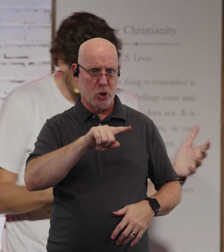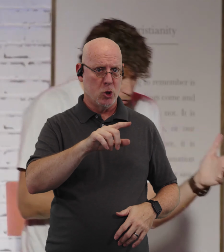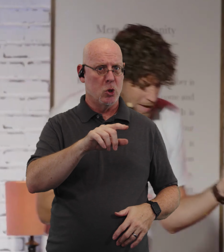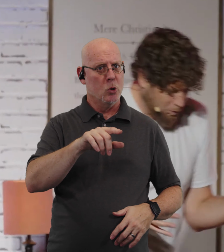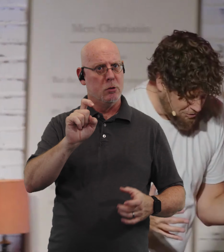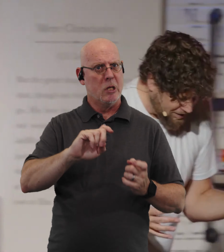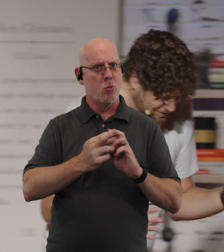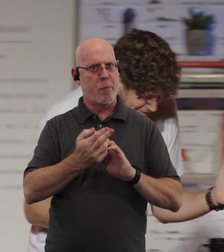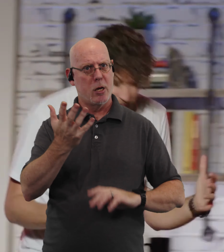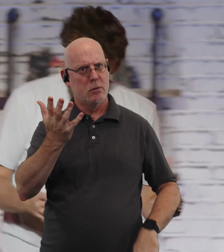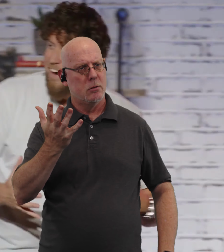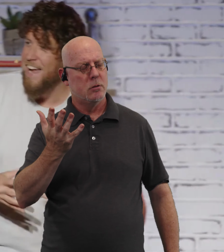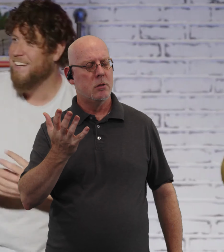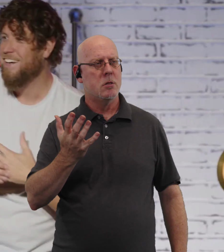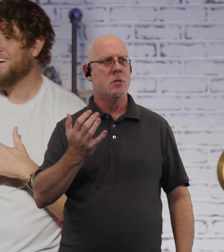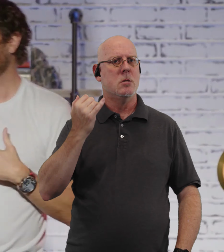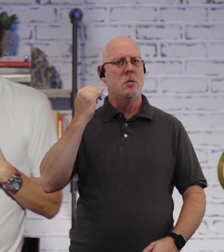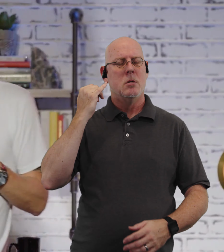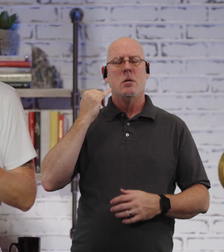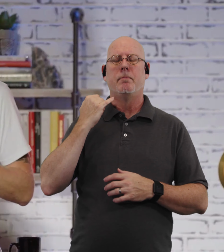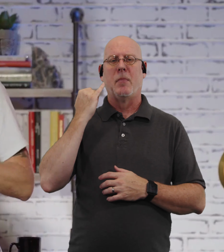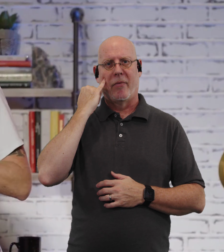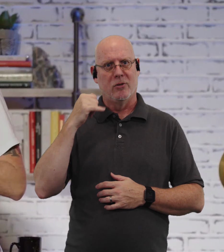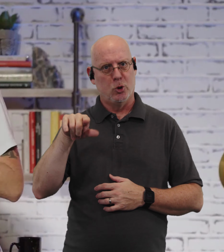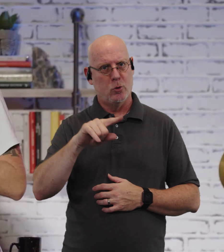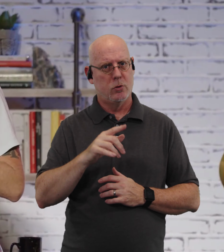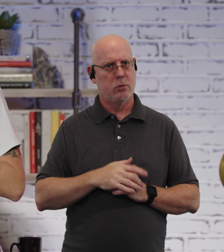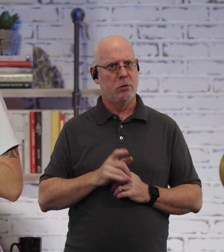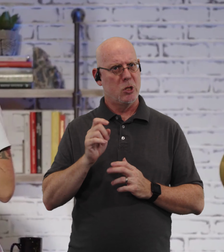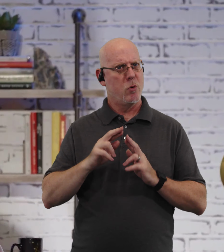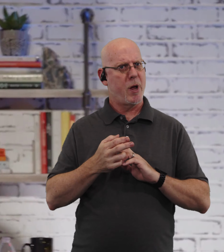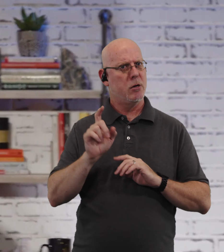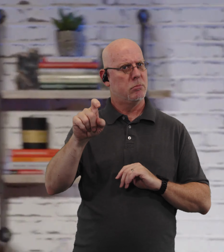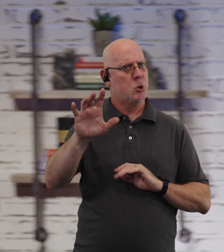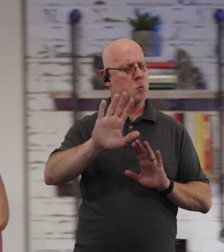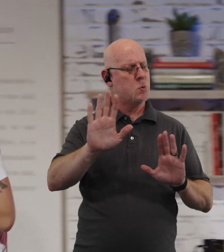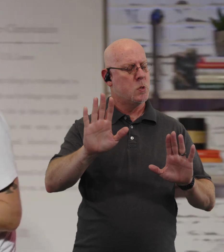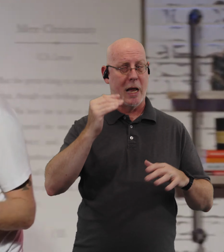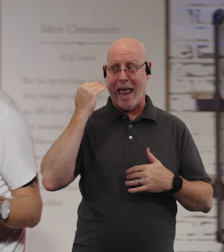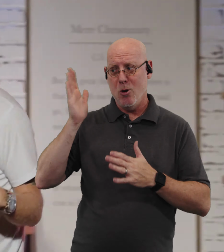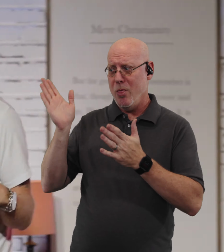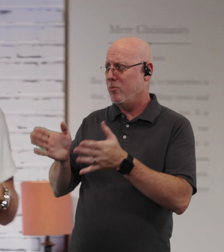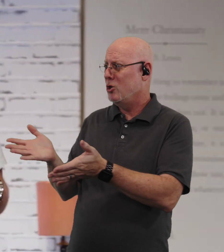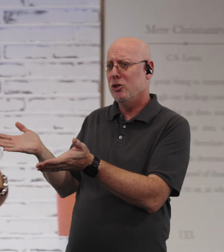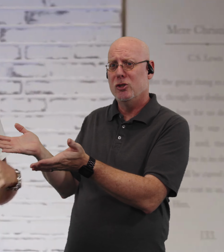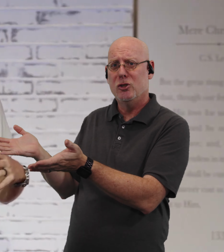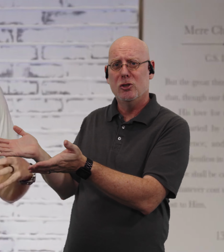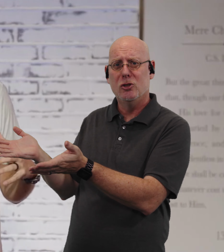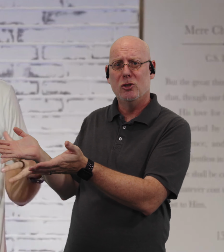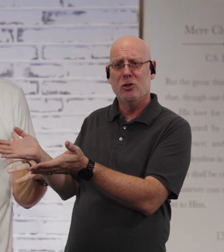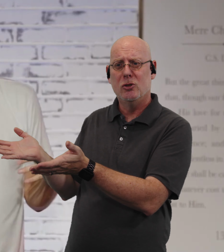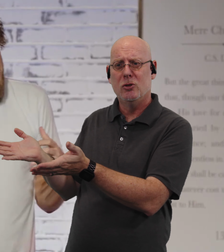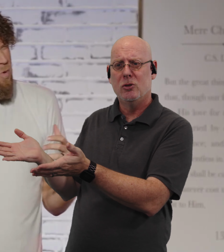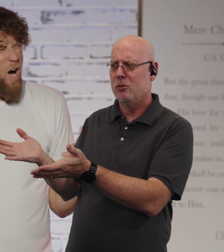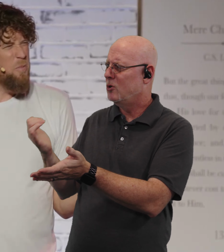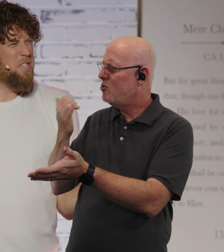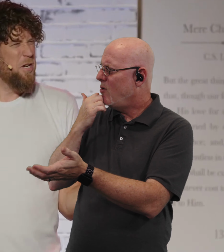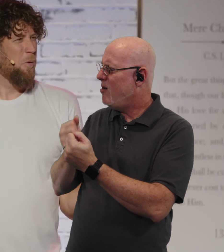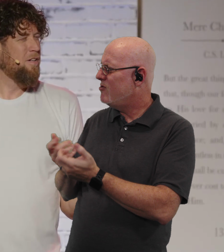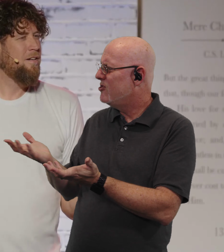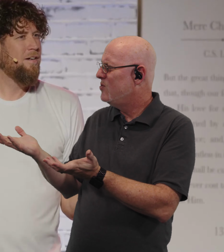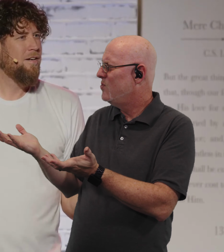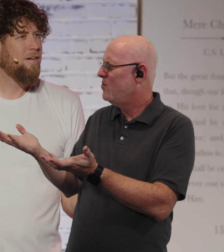I don't know that person, right? I don't know. You need to repent. I don't know that person, though. But I'm like, what's wrong